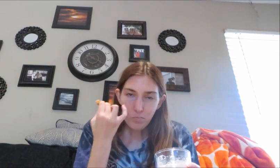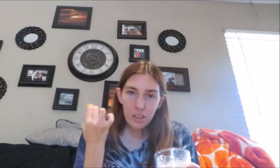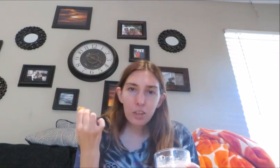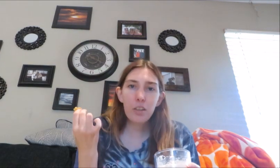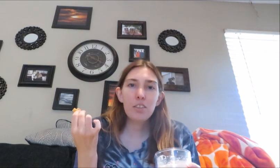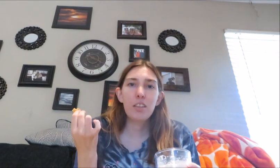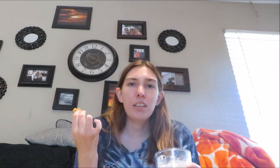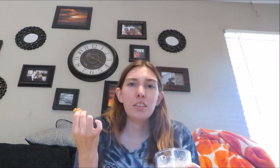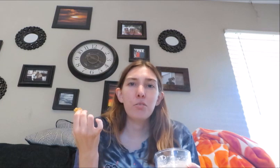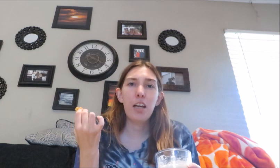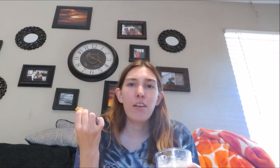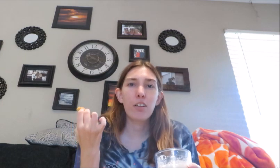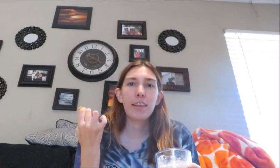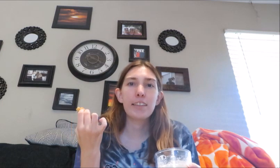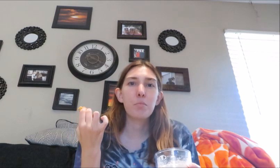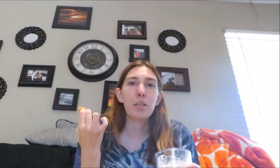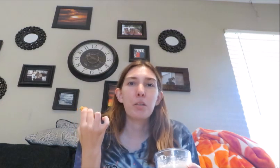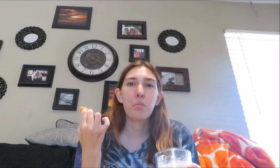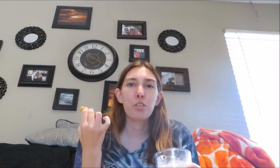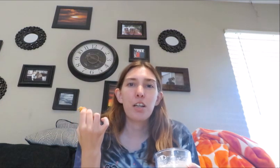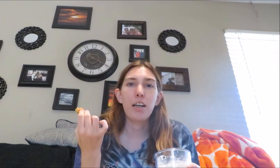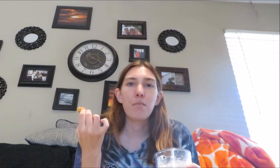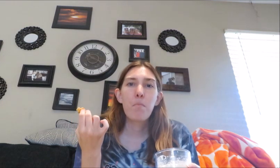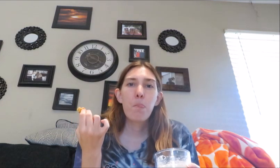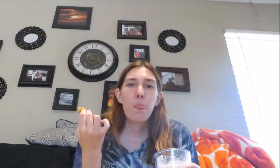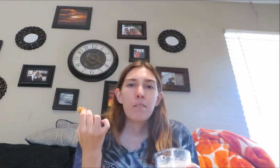the question is, who would ever think to make a peanut butter chai?